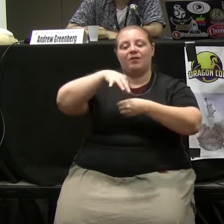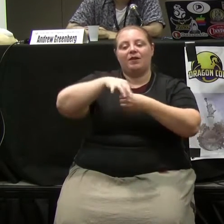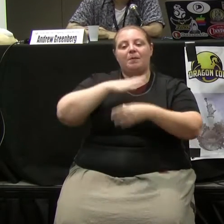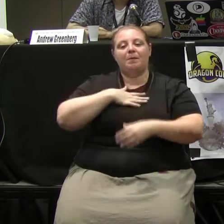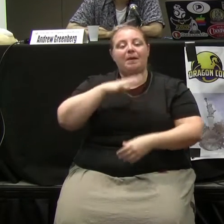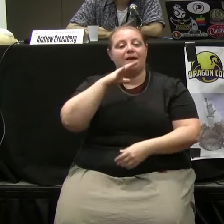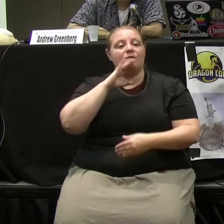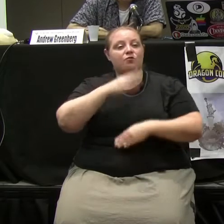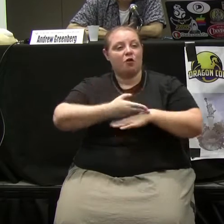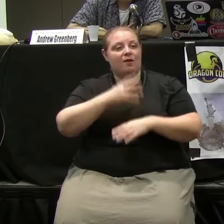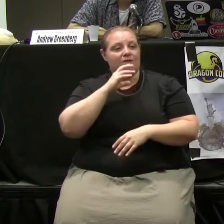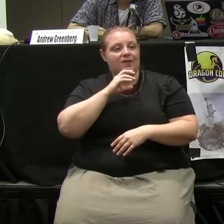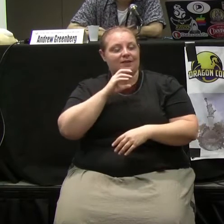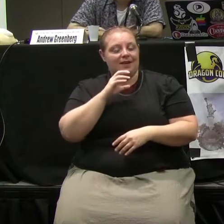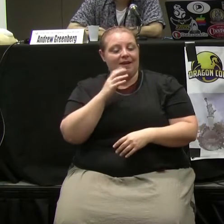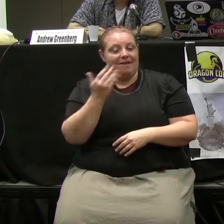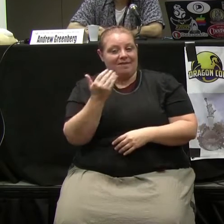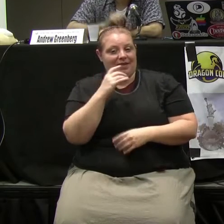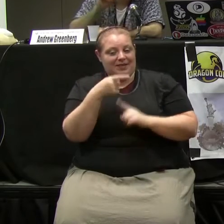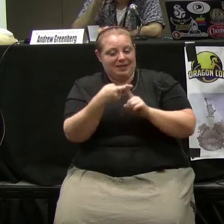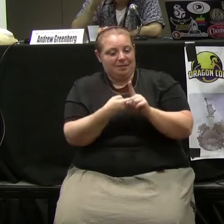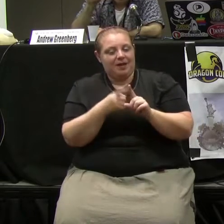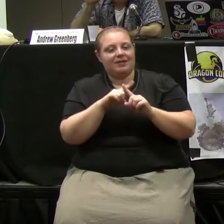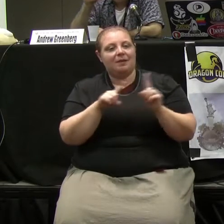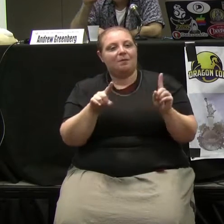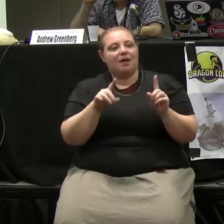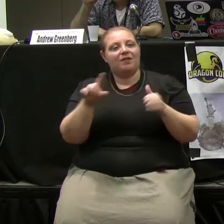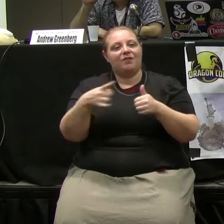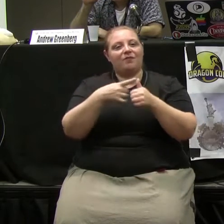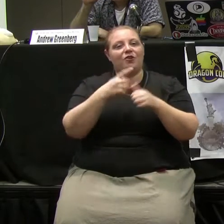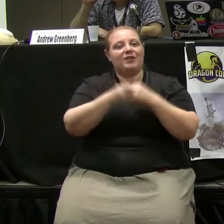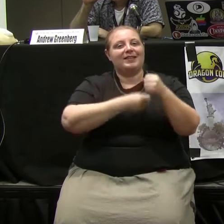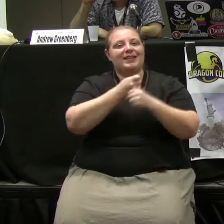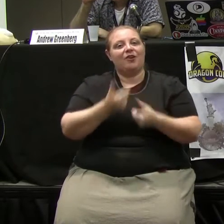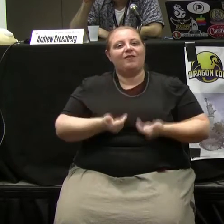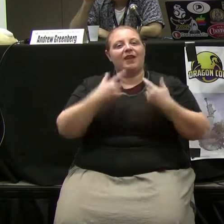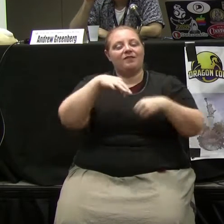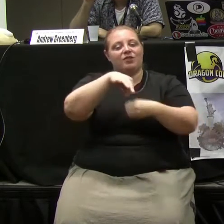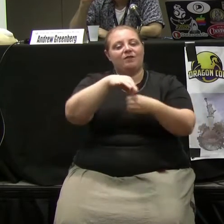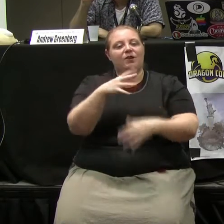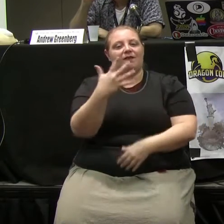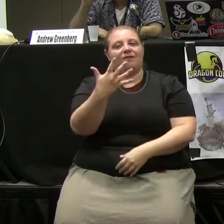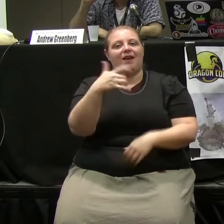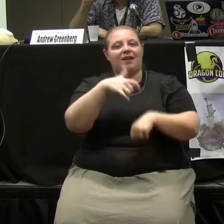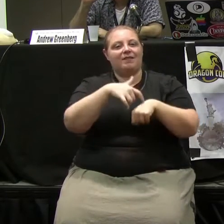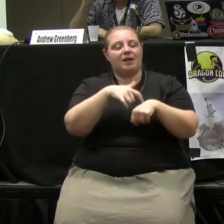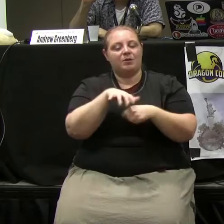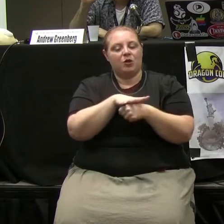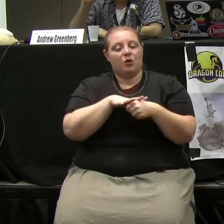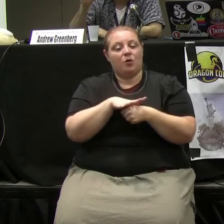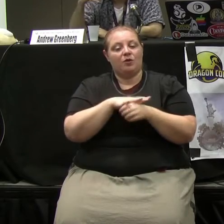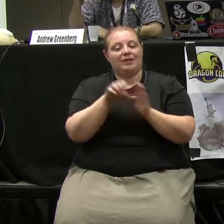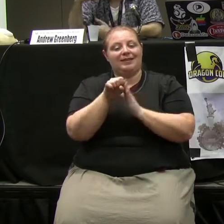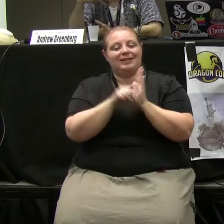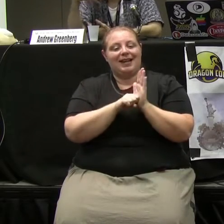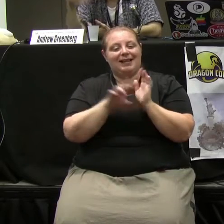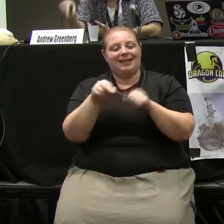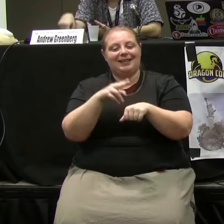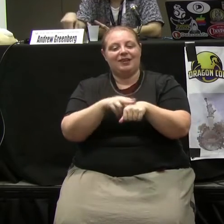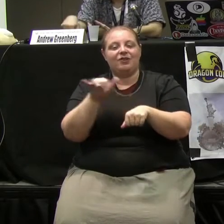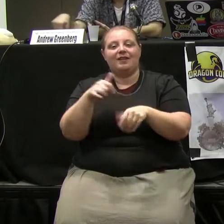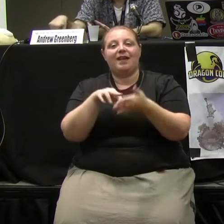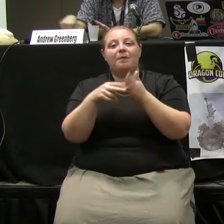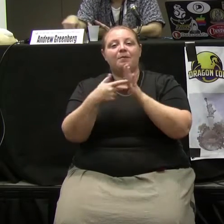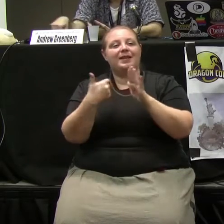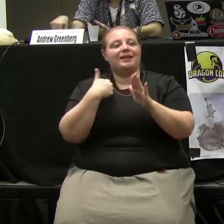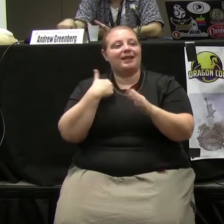months old, but in her first year of life, she voted 5 times in local, state, and national. That means I held her